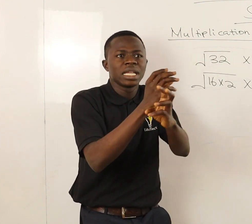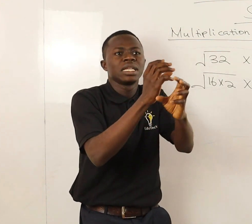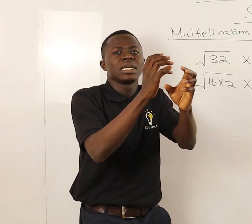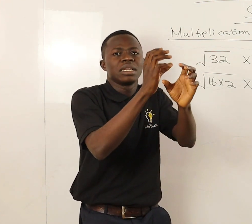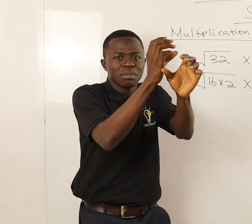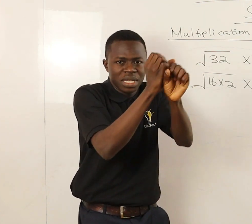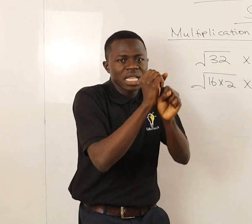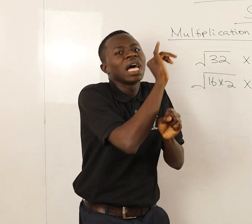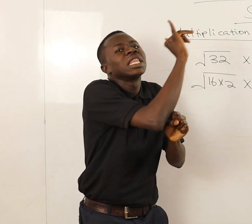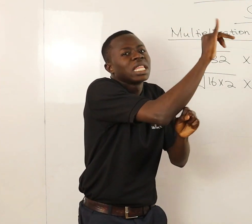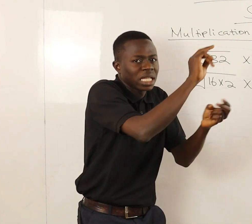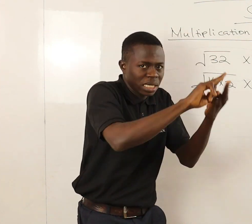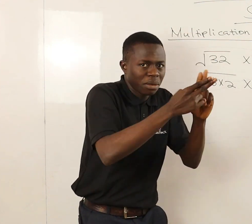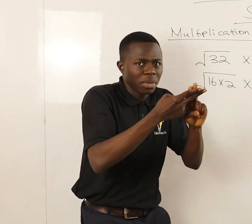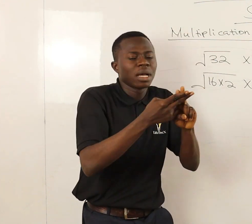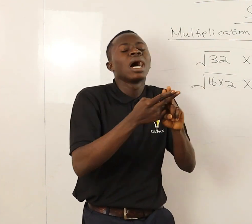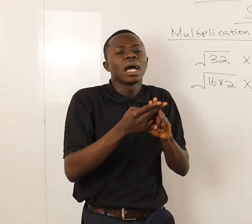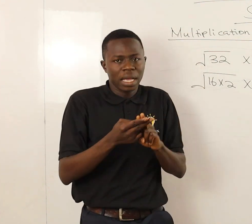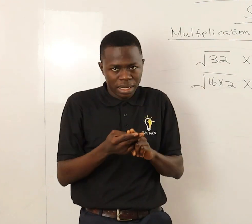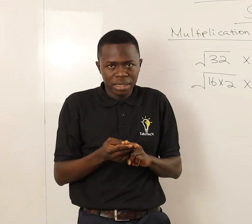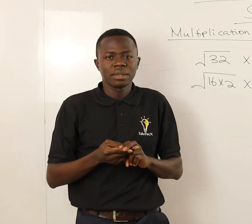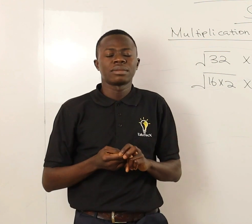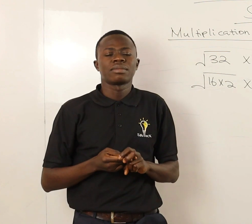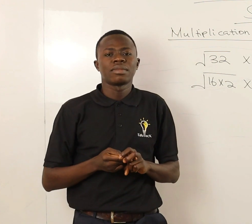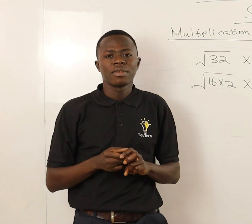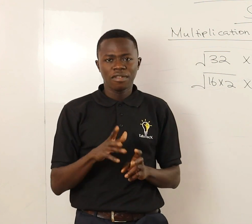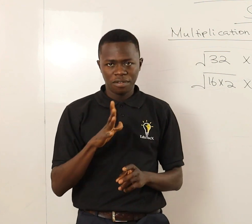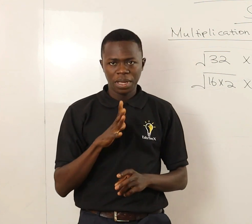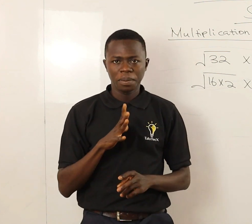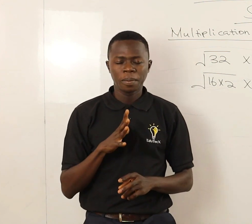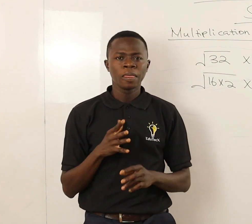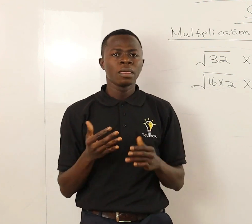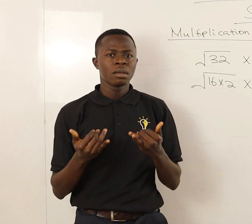you are multiplying. All right.